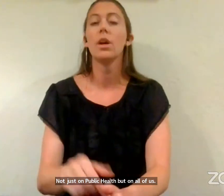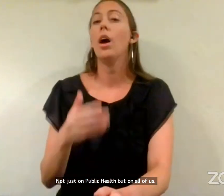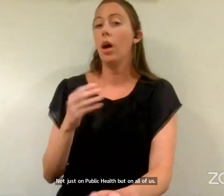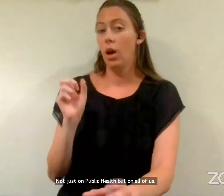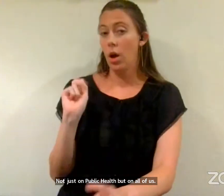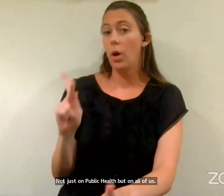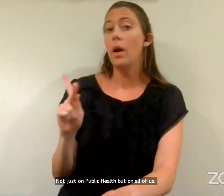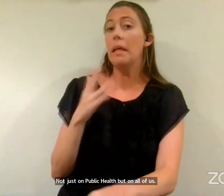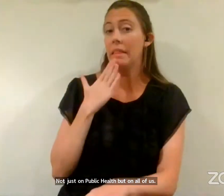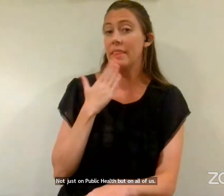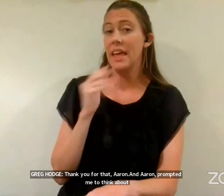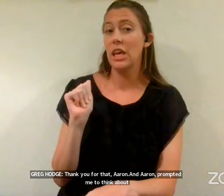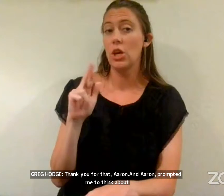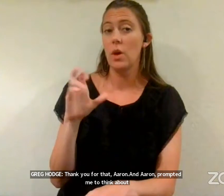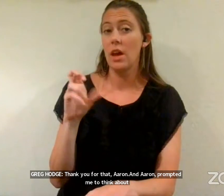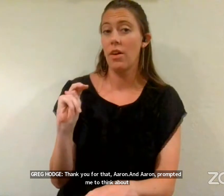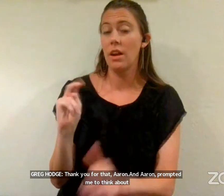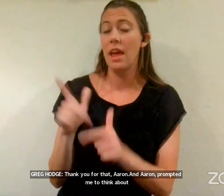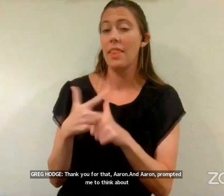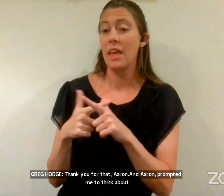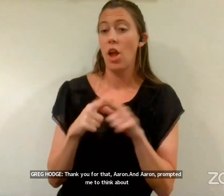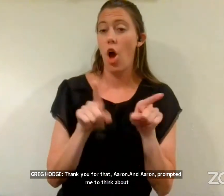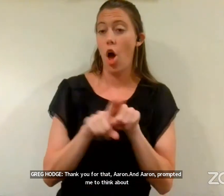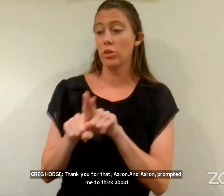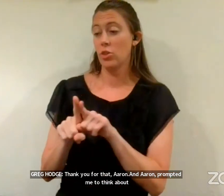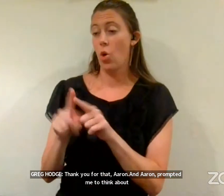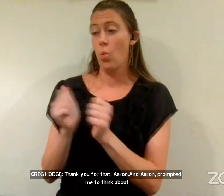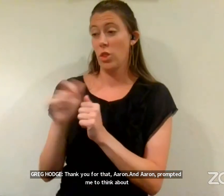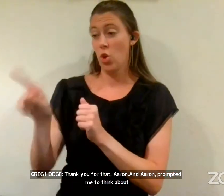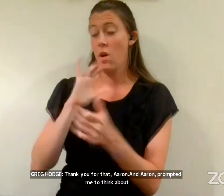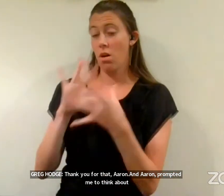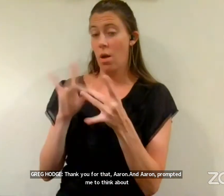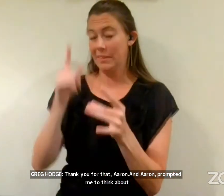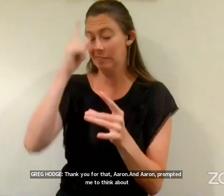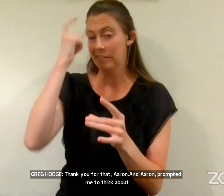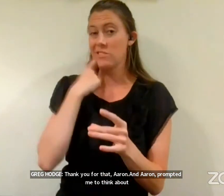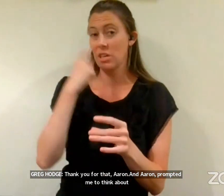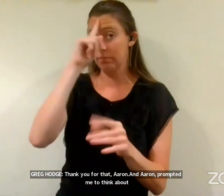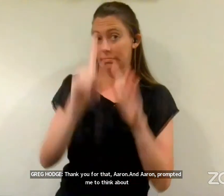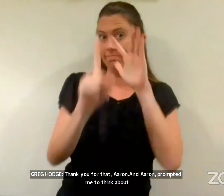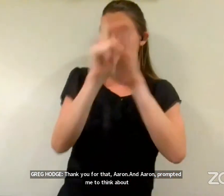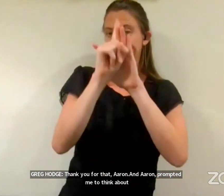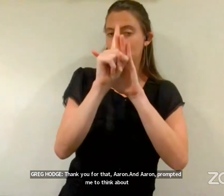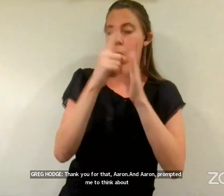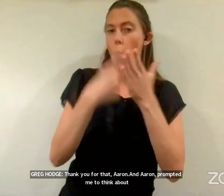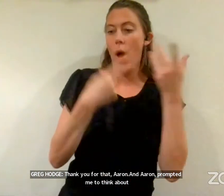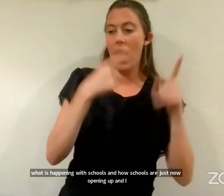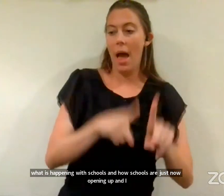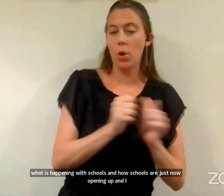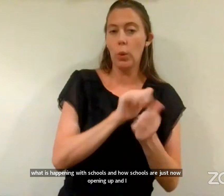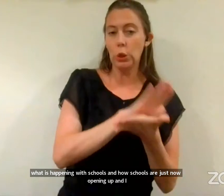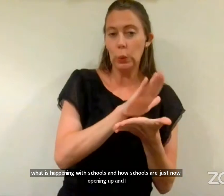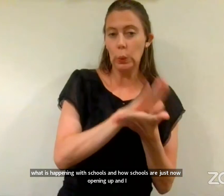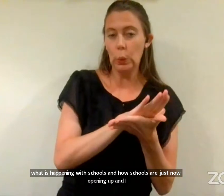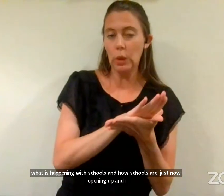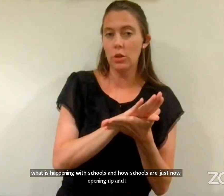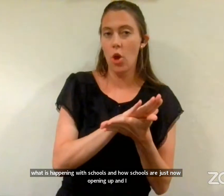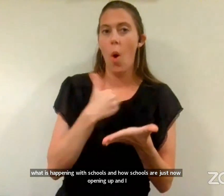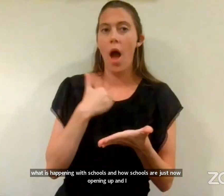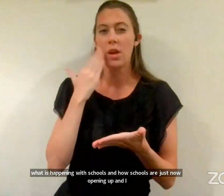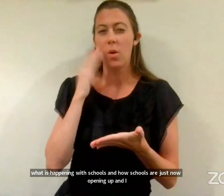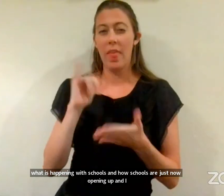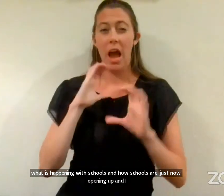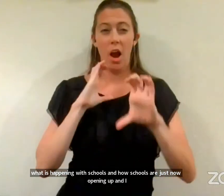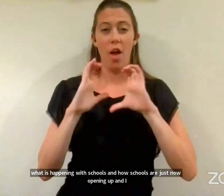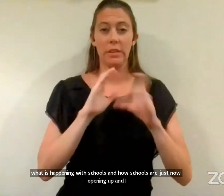schools are just opening back up. And I know there have been a range of concerns there along the way this past 2 years. But anybody, any